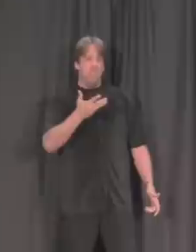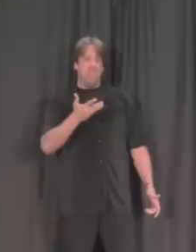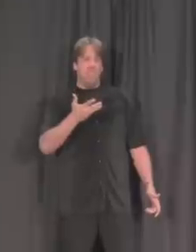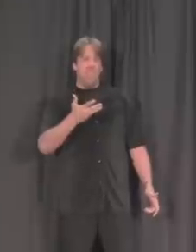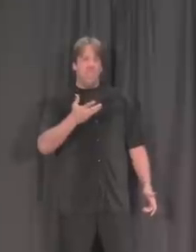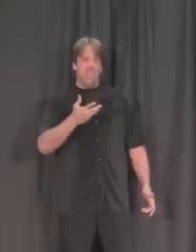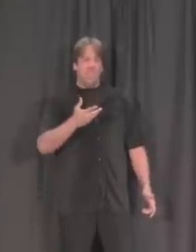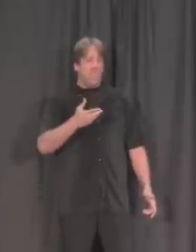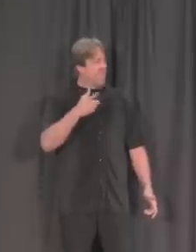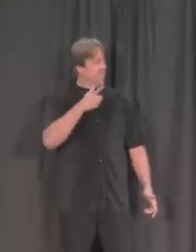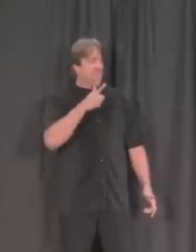said,